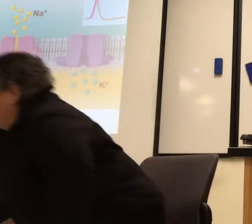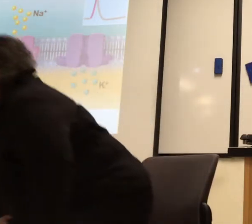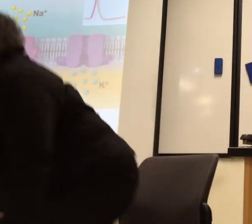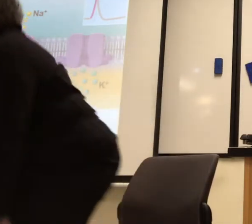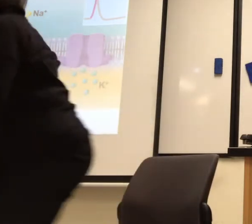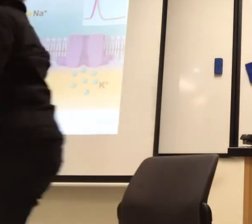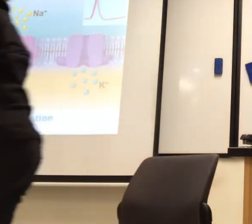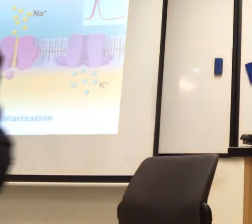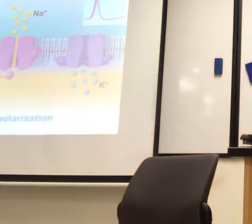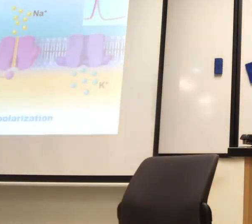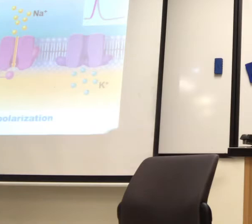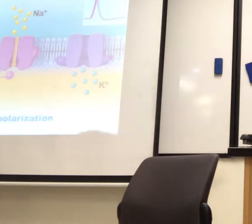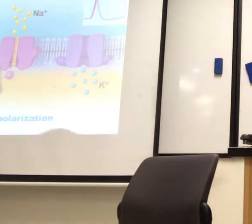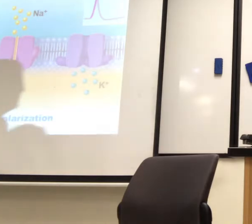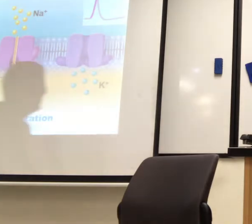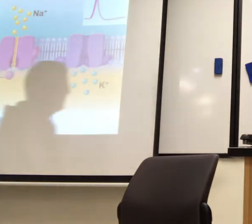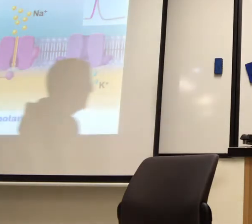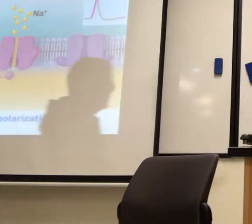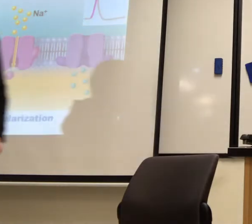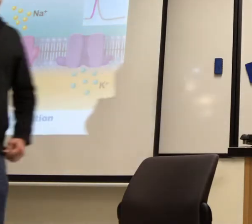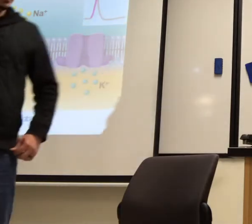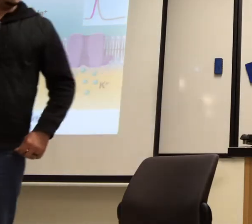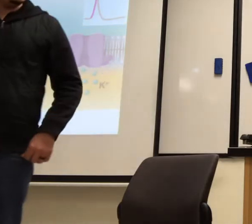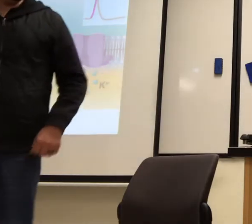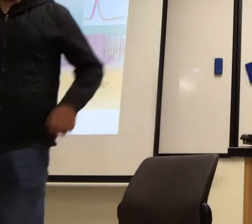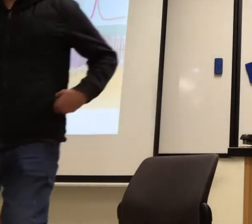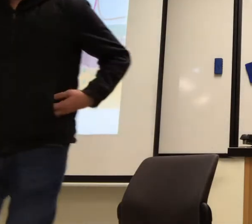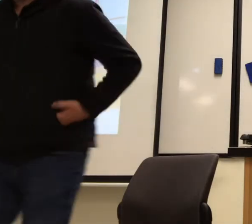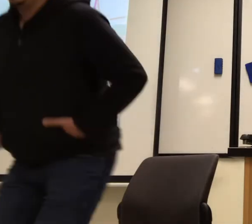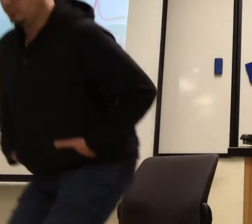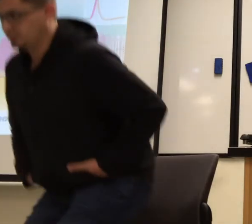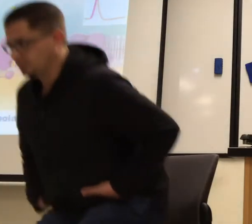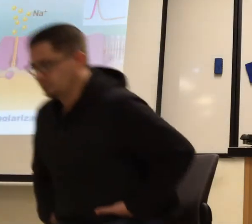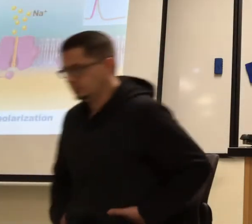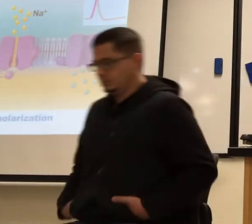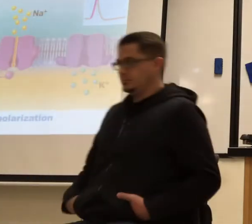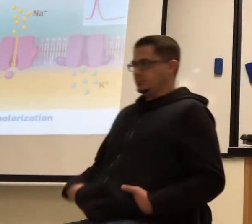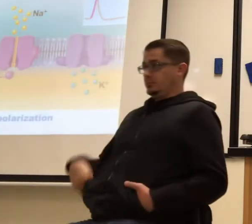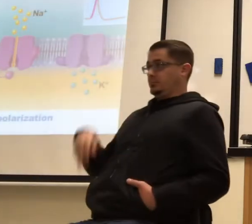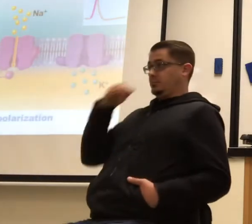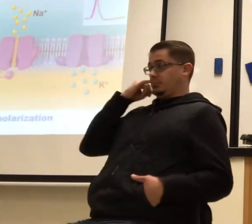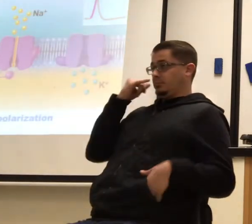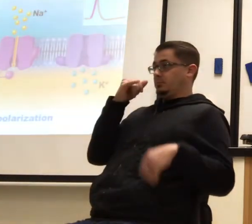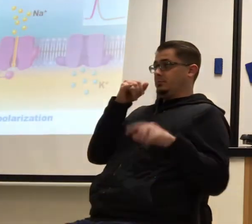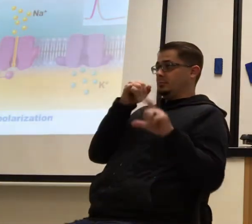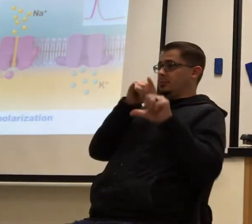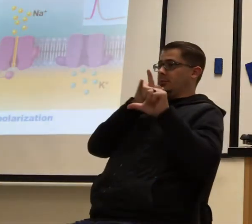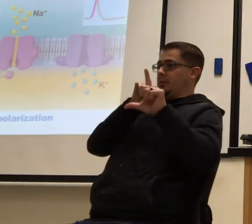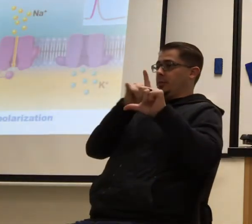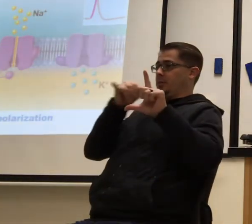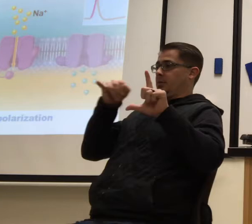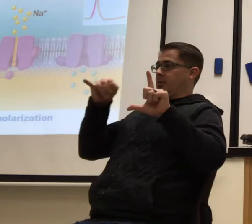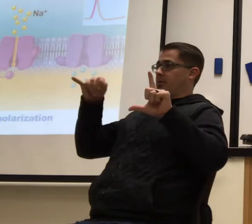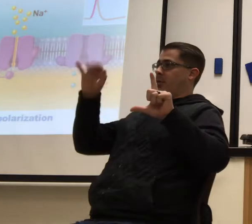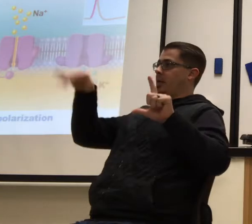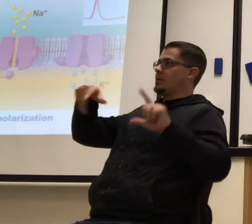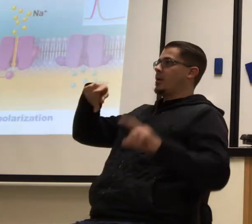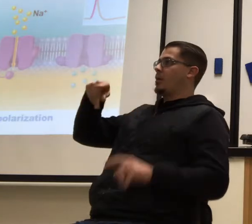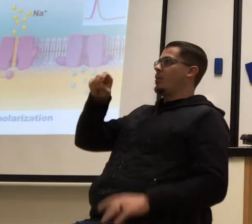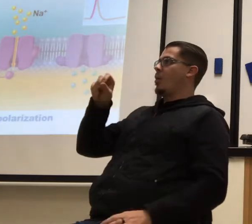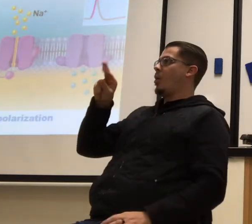So if this dotted line is the depolarization that's required for this cell to reach